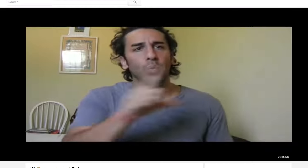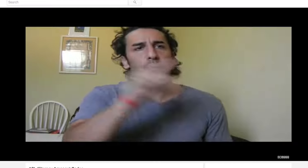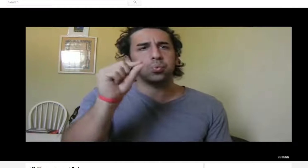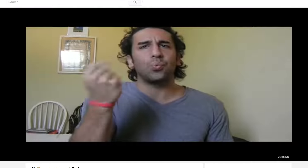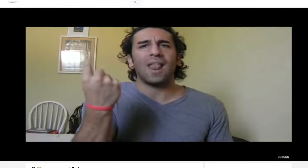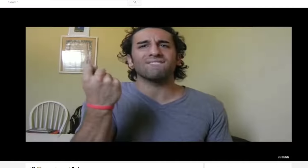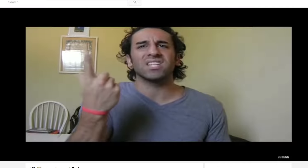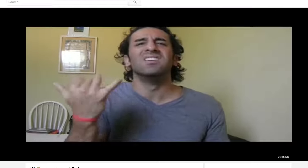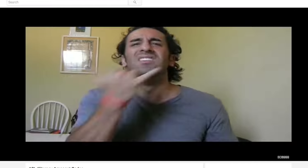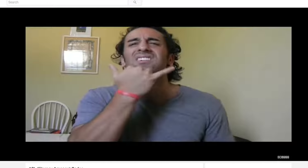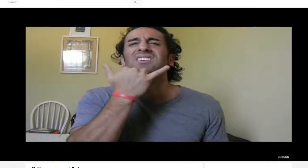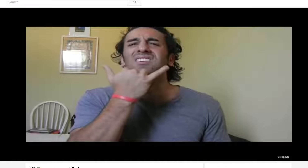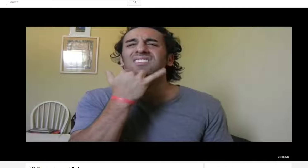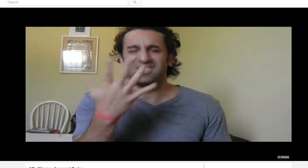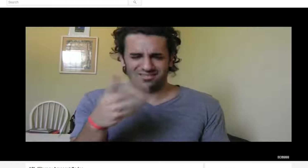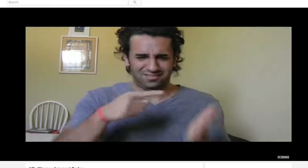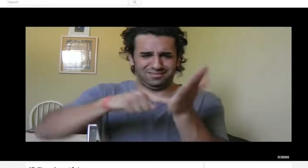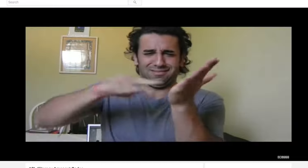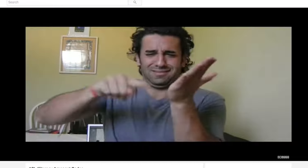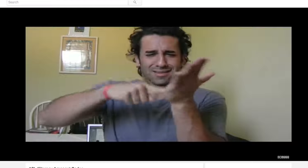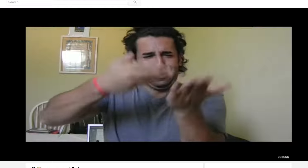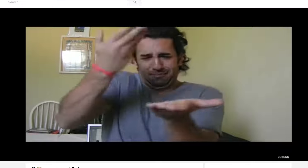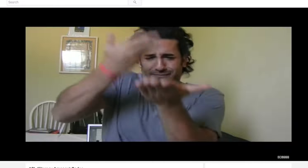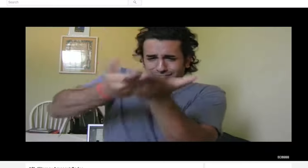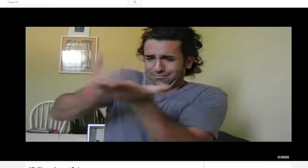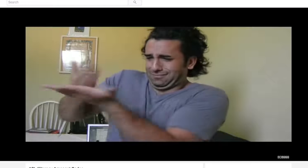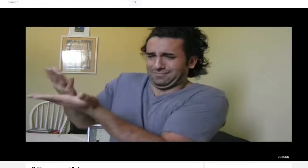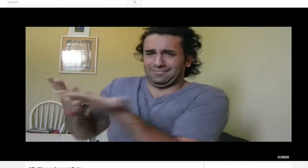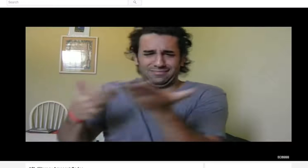However, that's where the problem comes in. It's 2011, people.